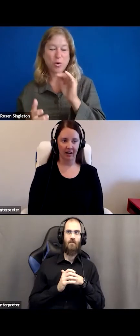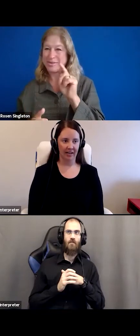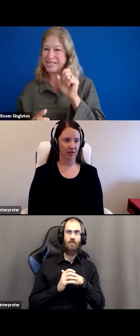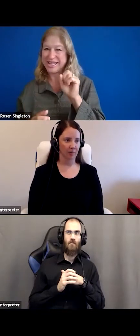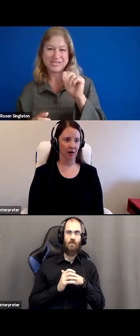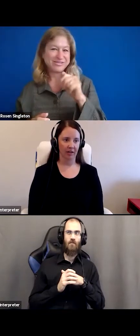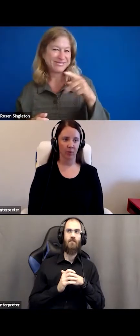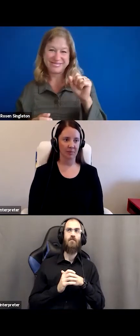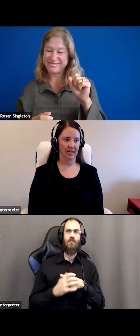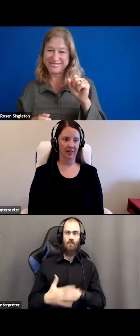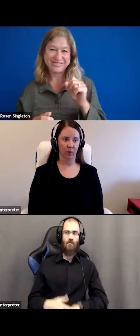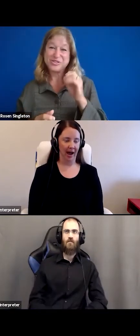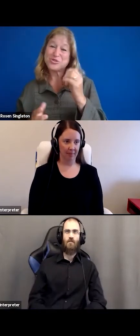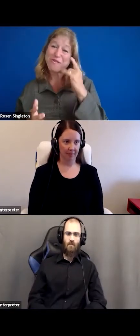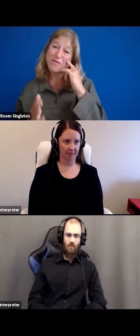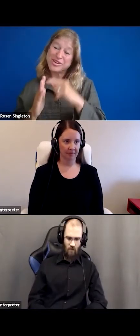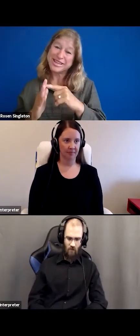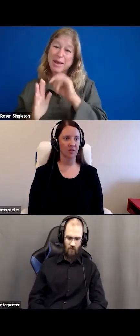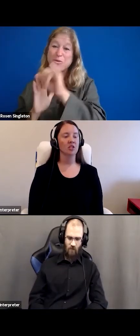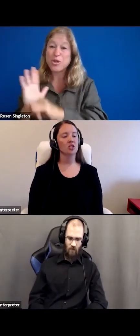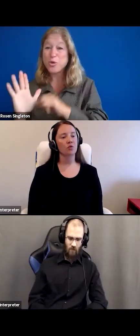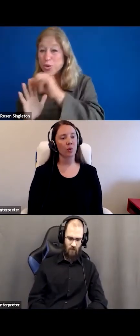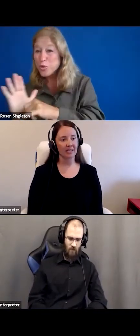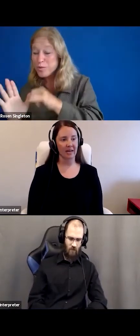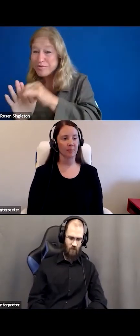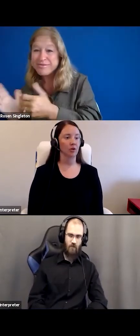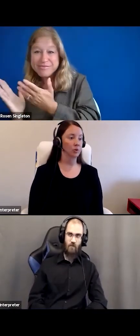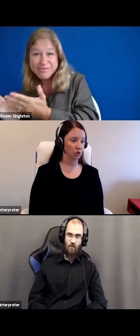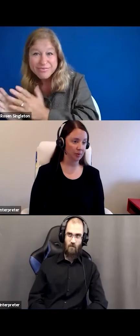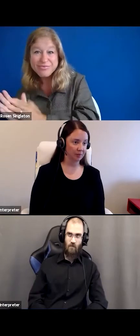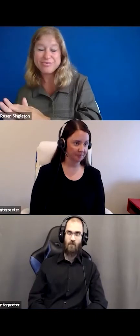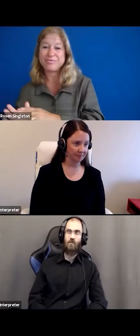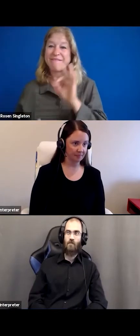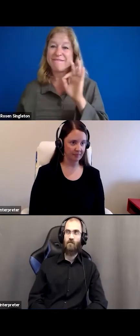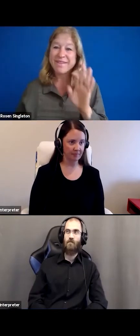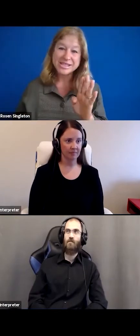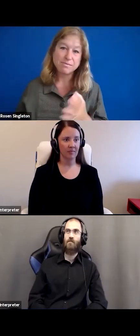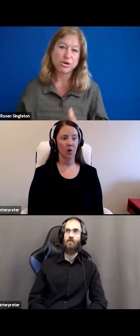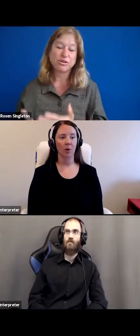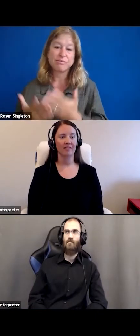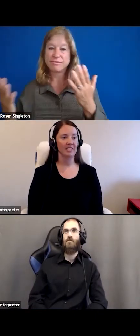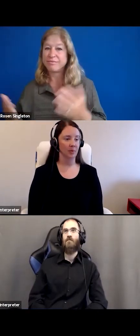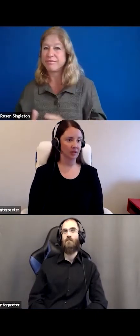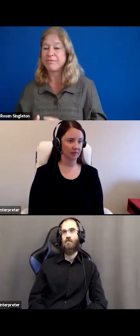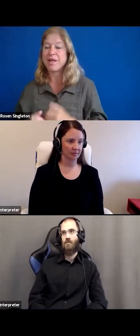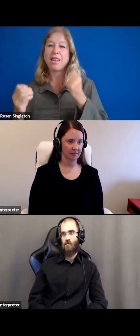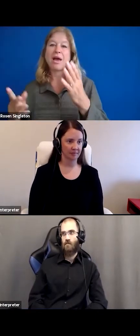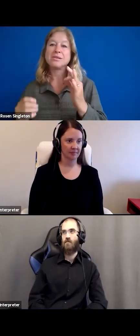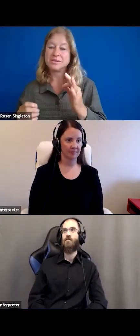not on a third-party website or app. So for example, YouTube or